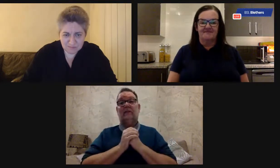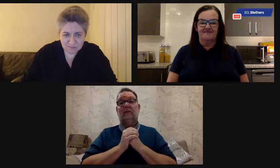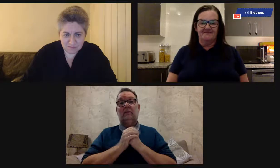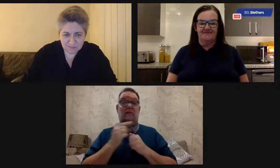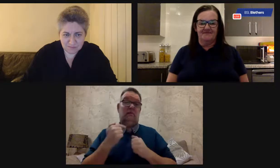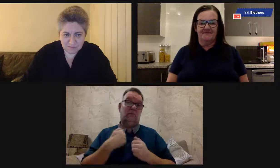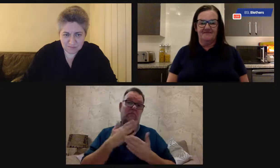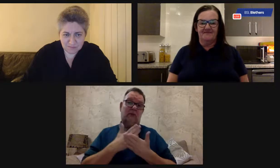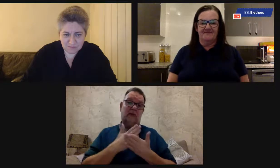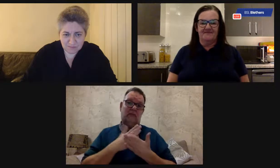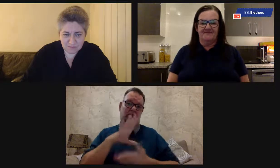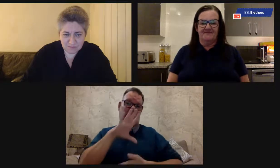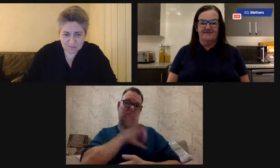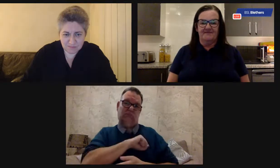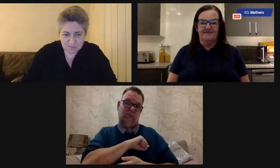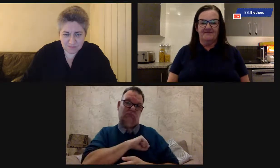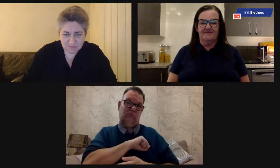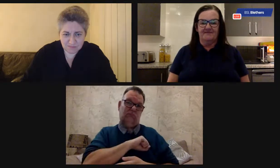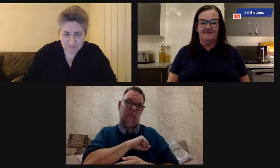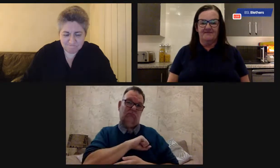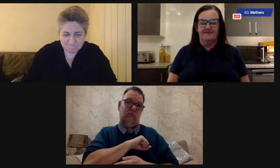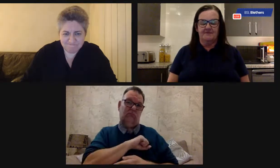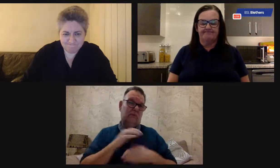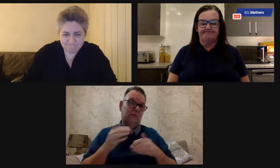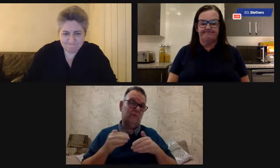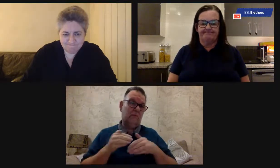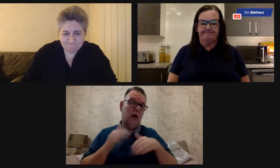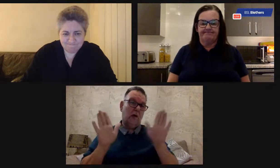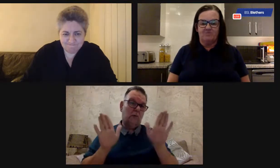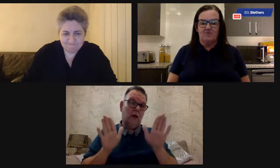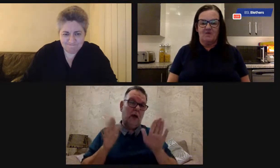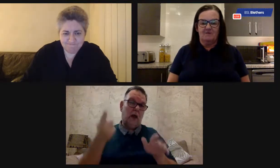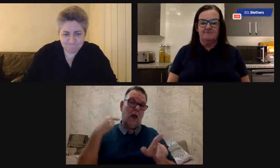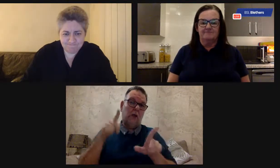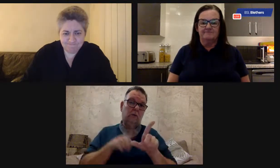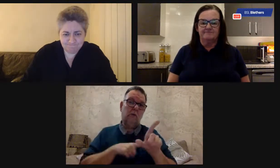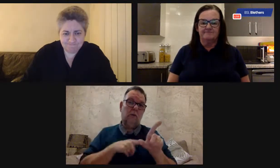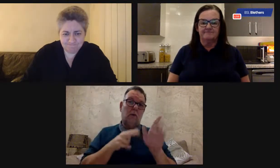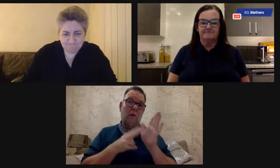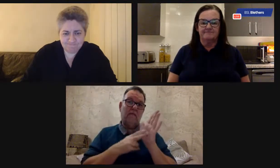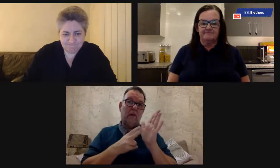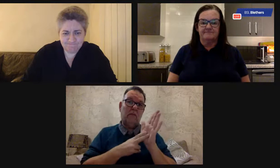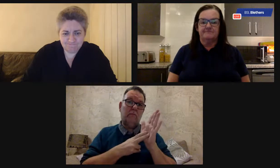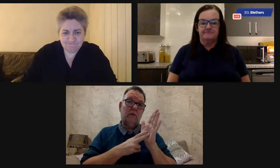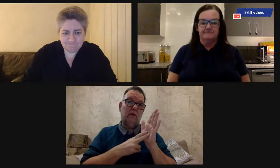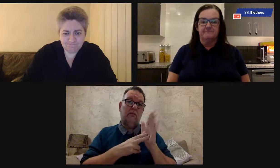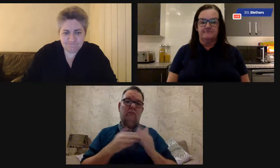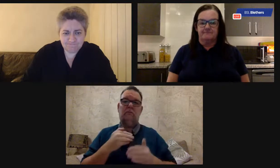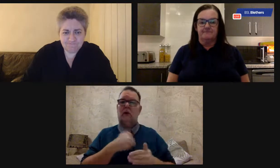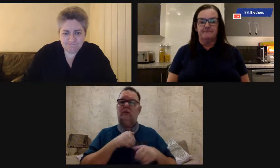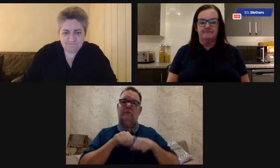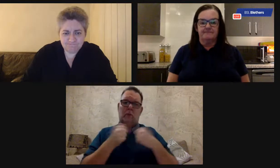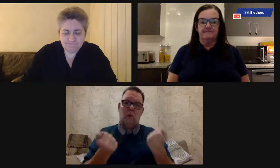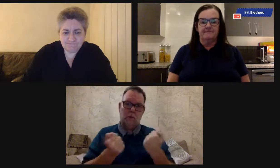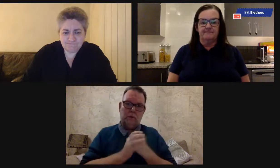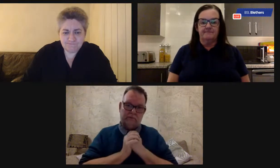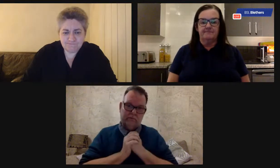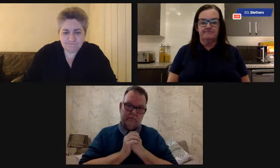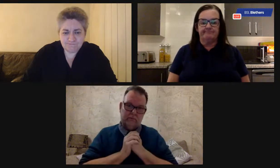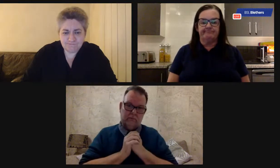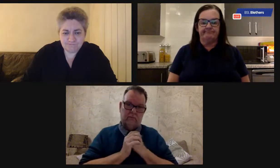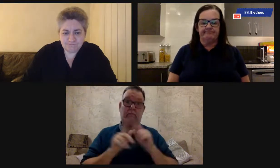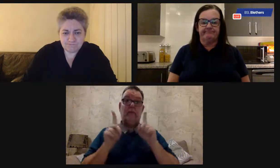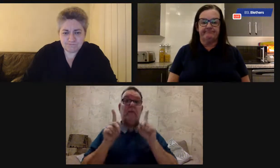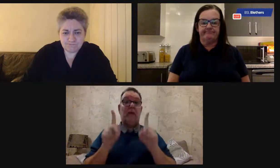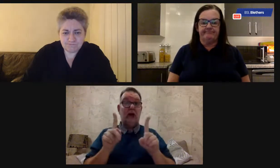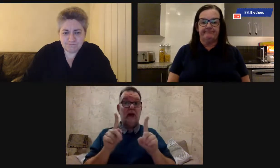he'd allowed me to shadow him over the years as well. My heart was absolutely broken when he passed